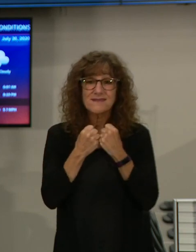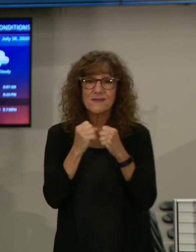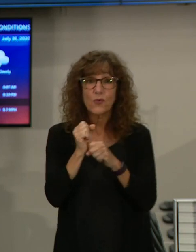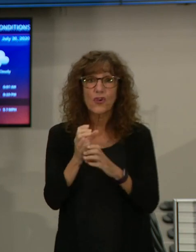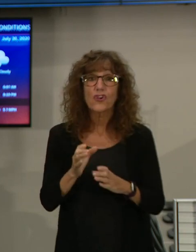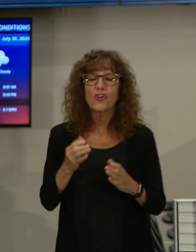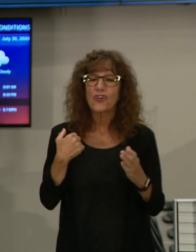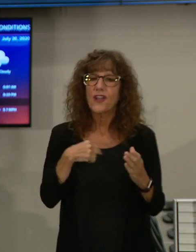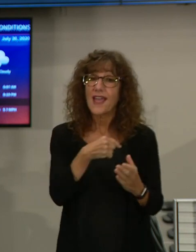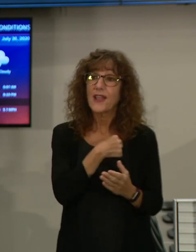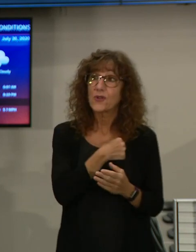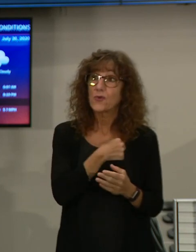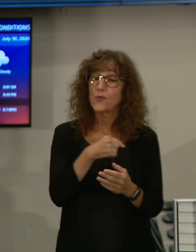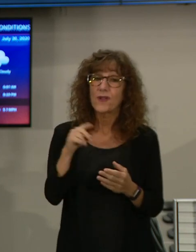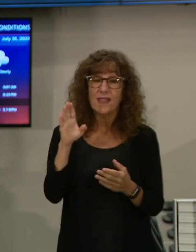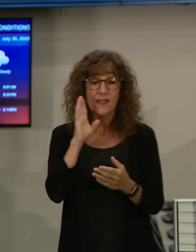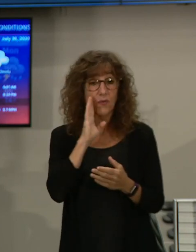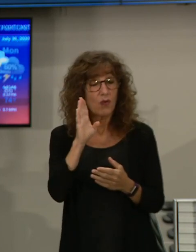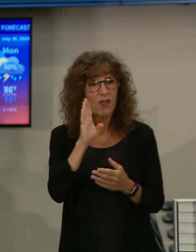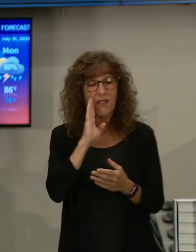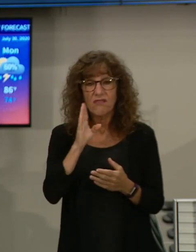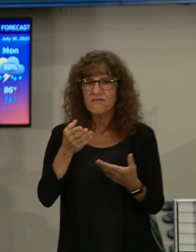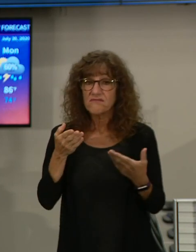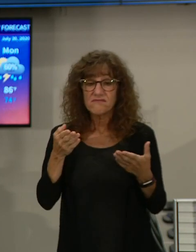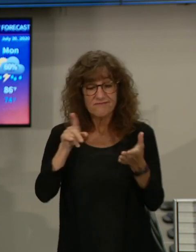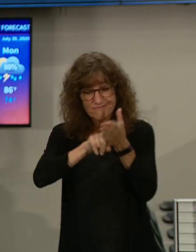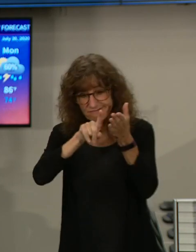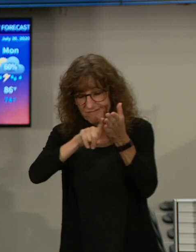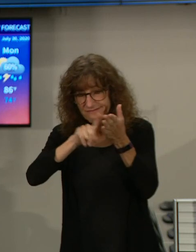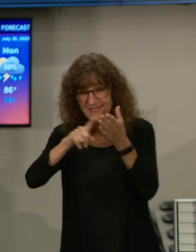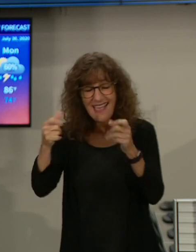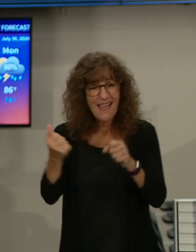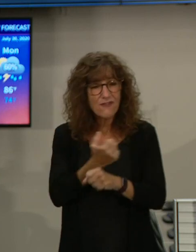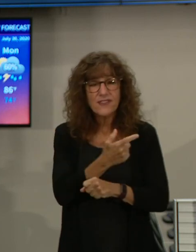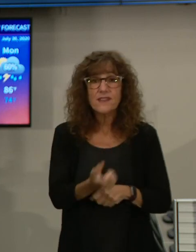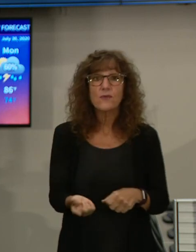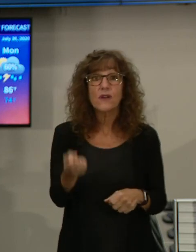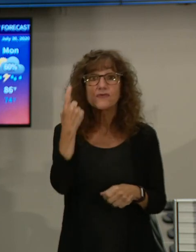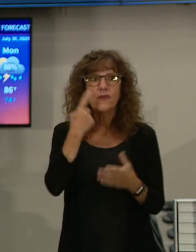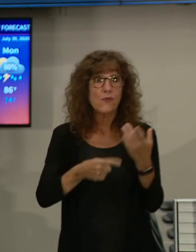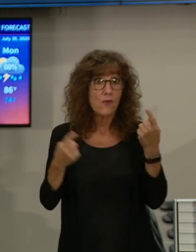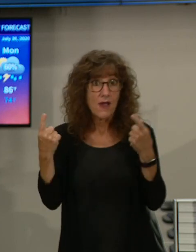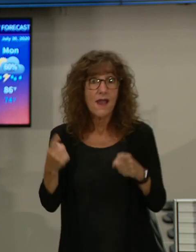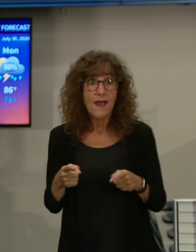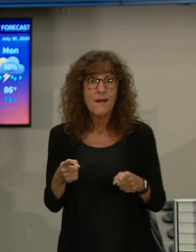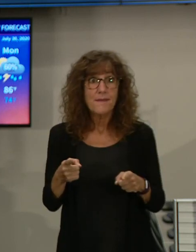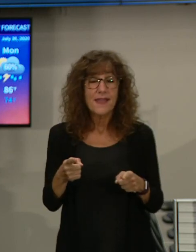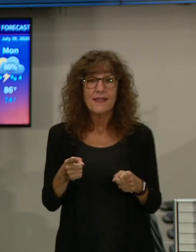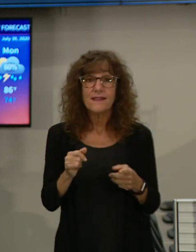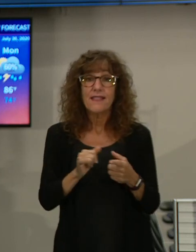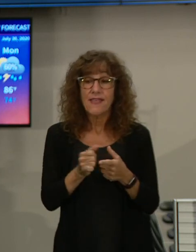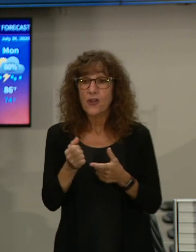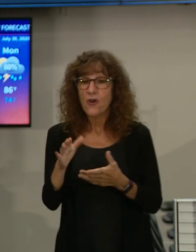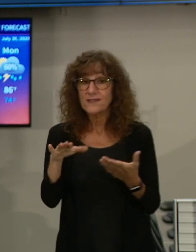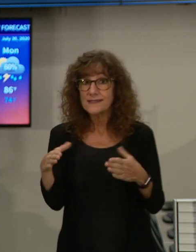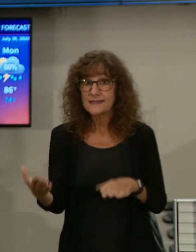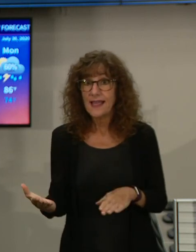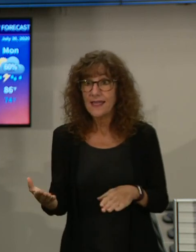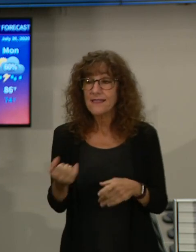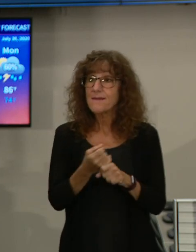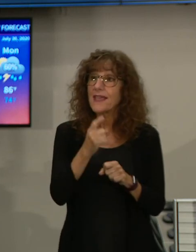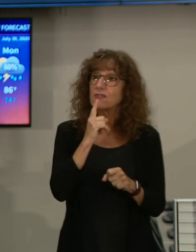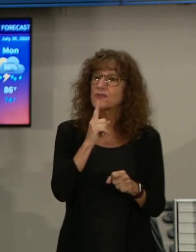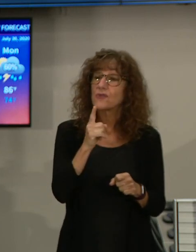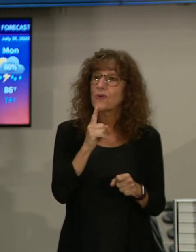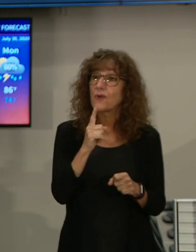spare no time or expense in turning over every stone to understand what happened that led to her death, and to make sure that if